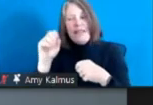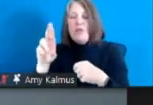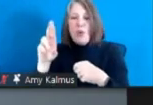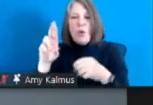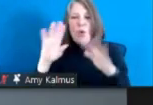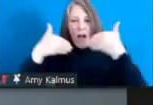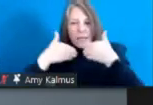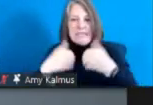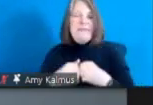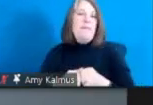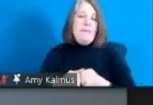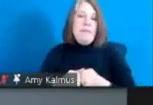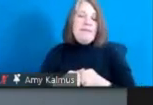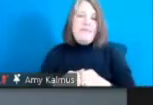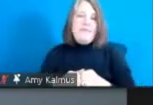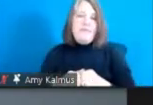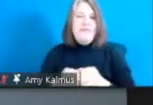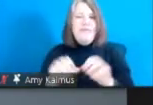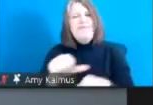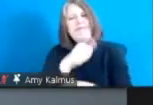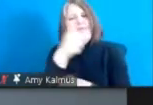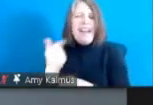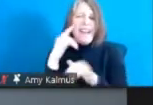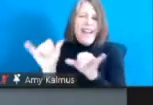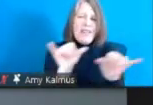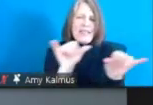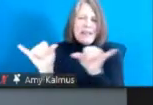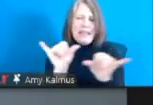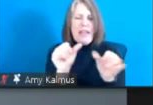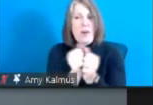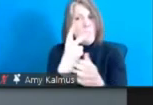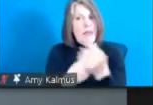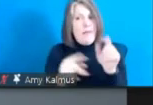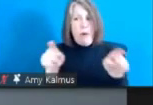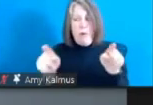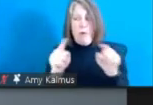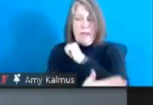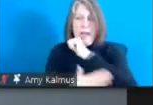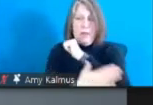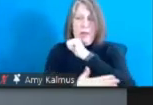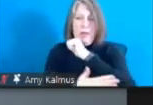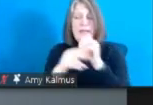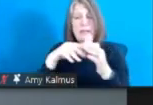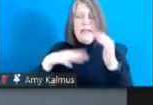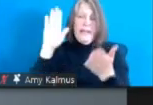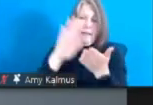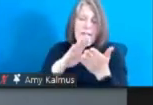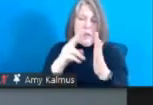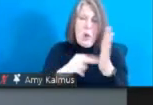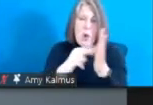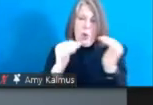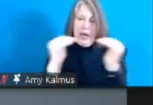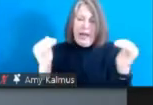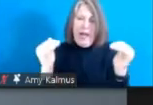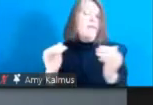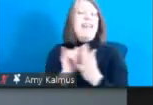autism. Another similarity between both countries is low reading levels of deaf students. And